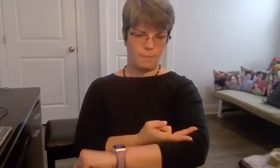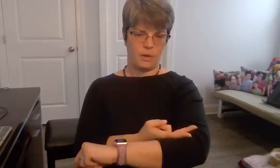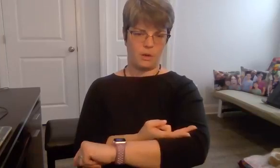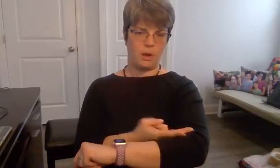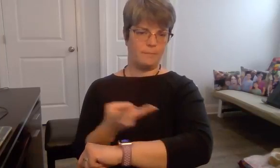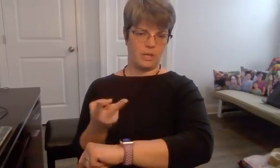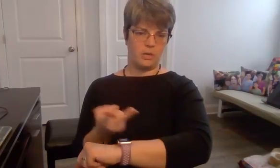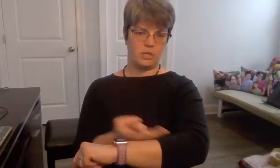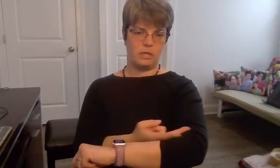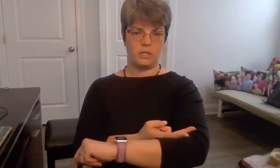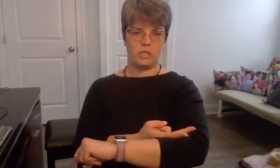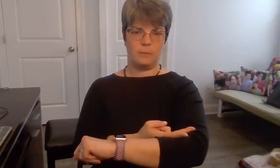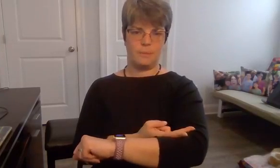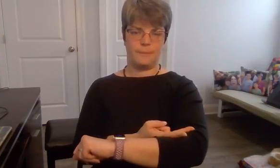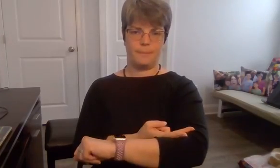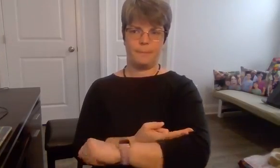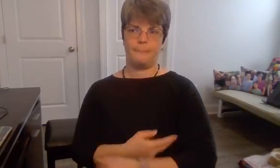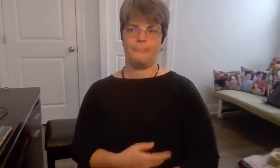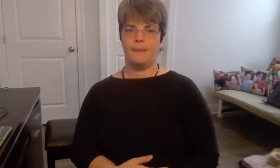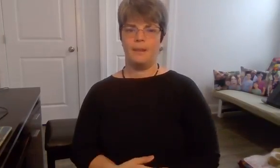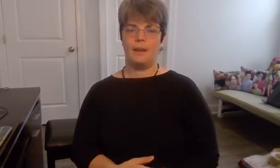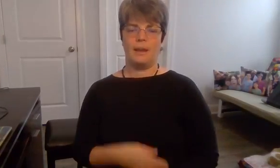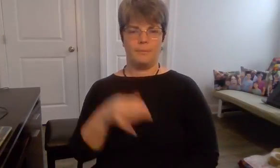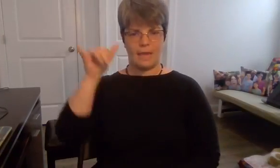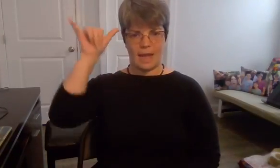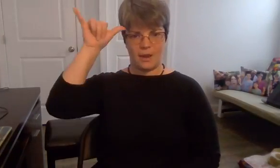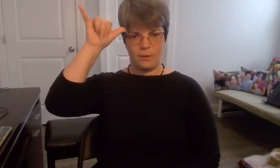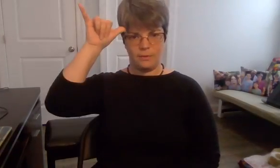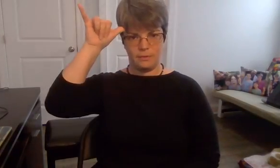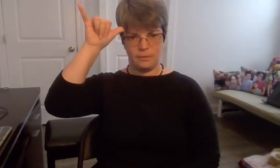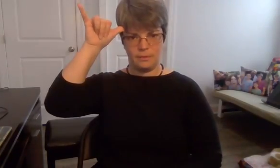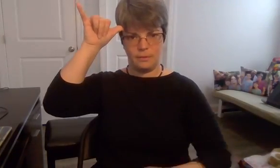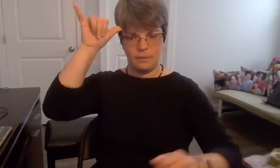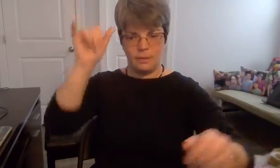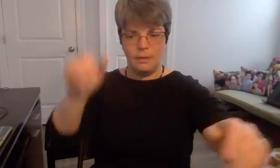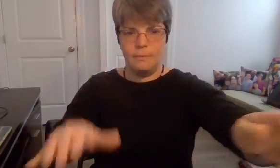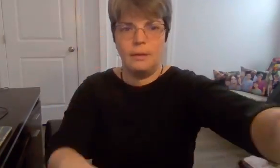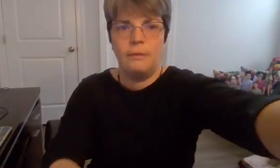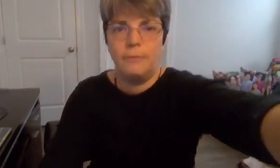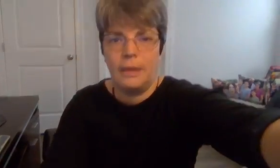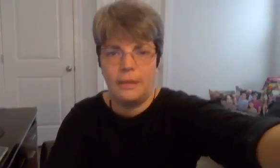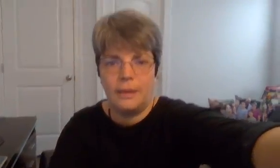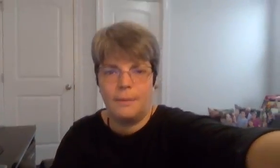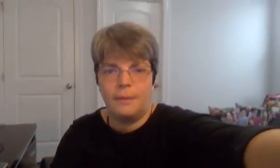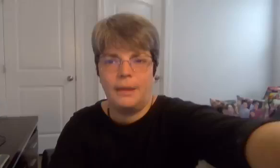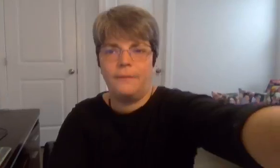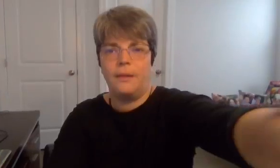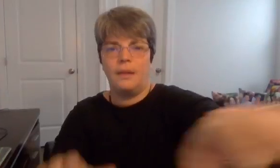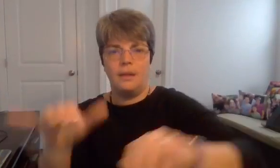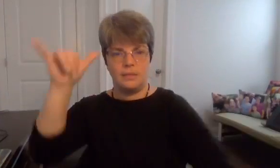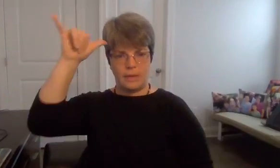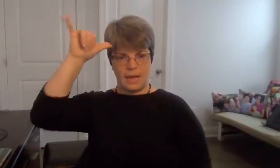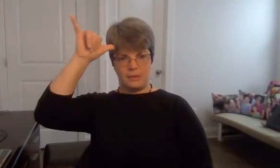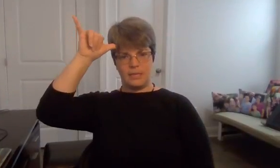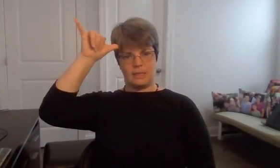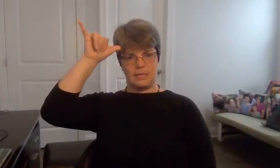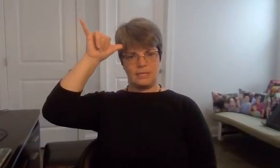your arm like you're shearing the sheep. Cow, move my thing up a little bit. So cow is like this, where